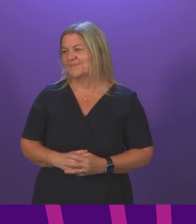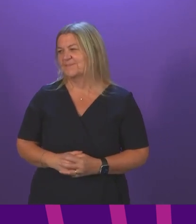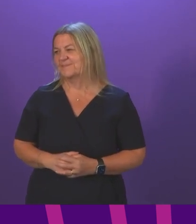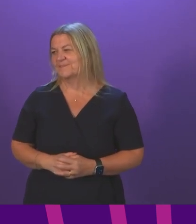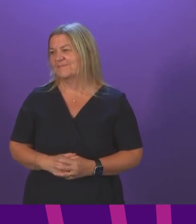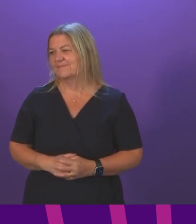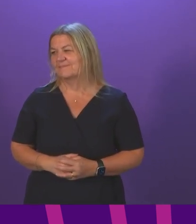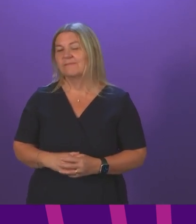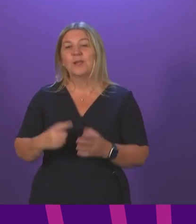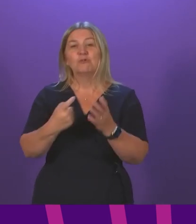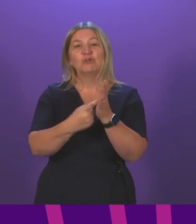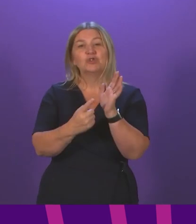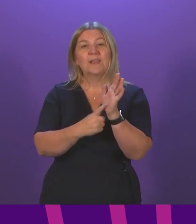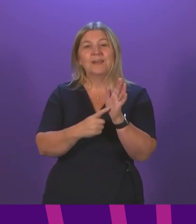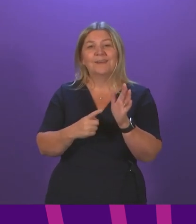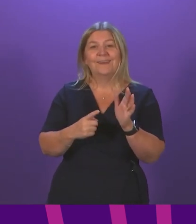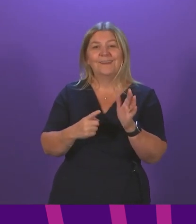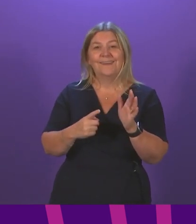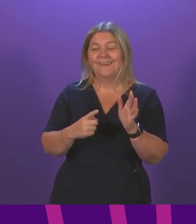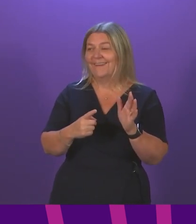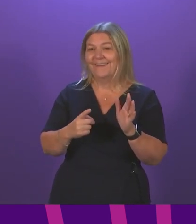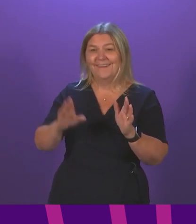Point of order, Richard Leonard. Yes, point of